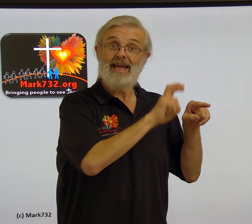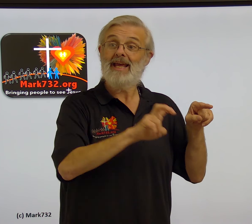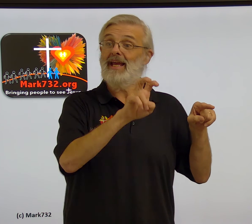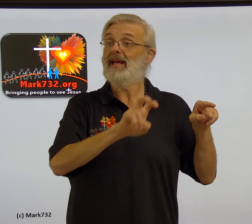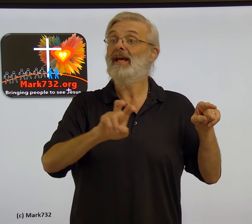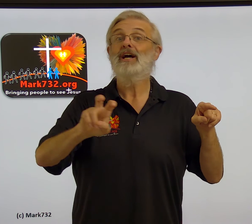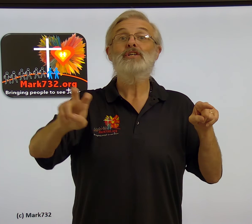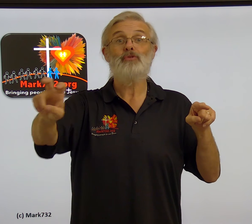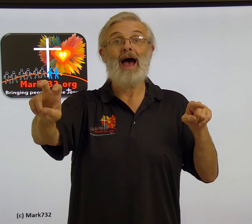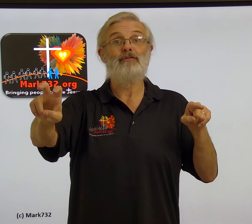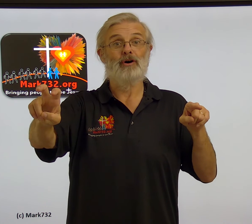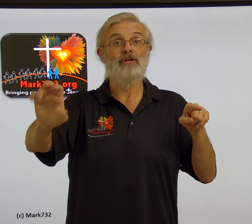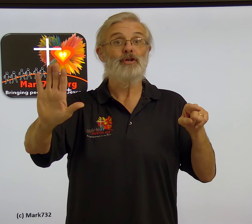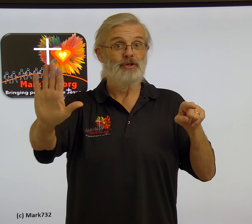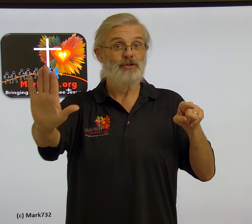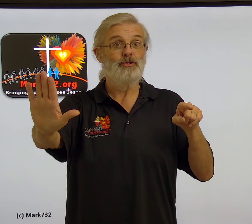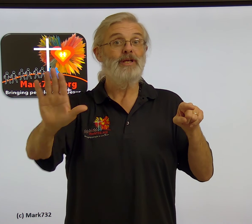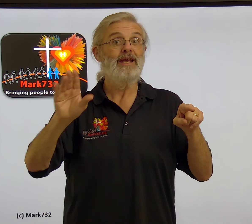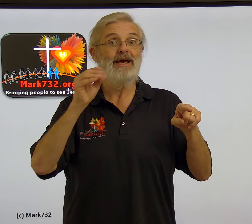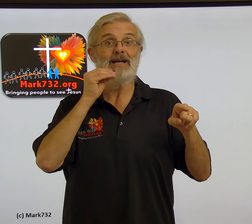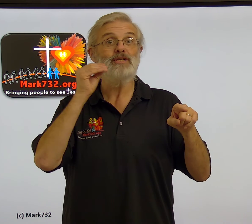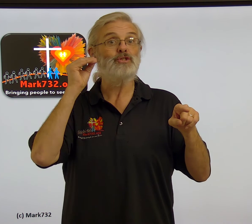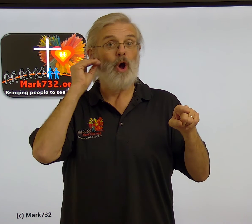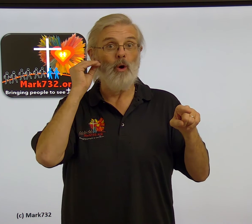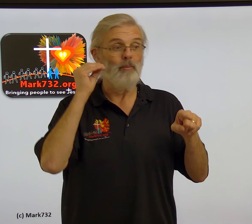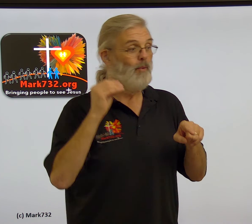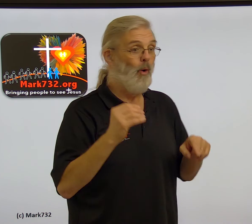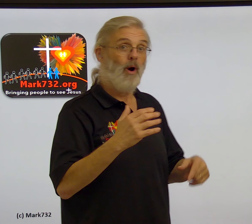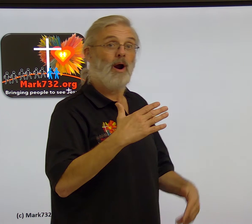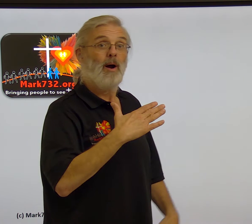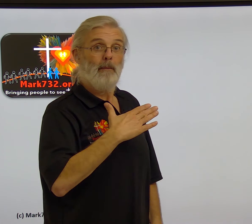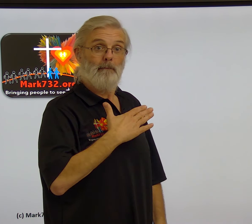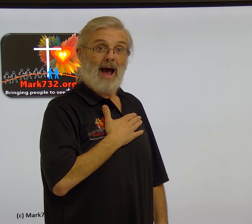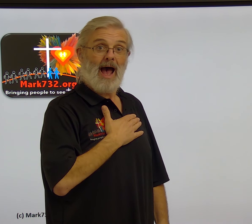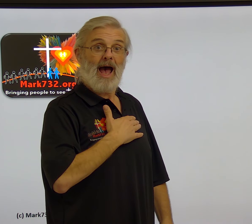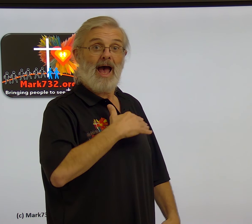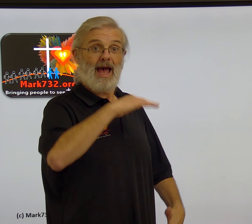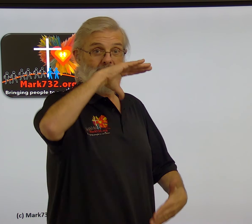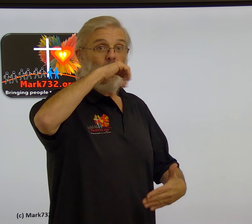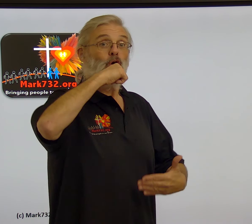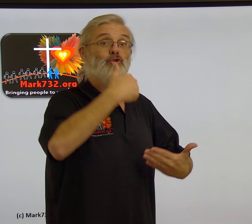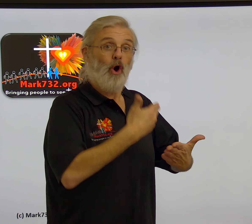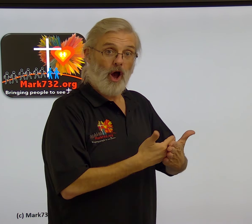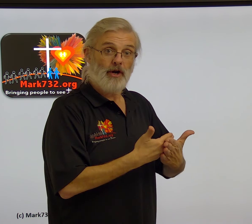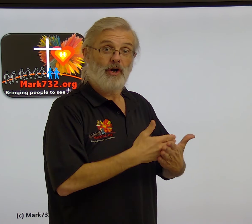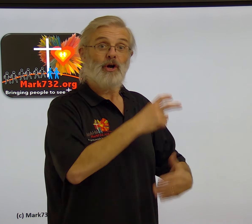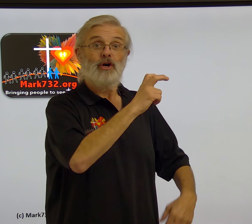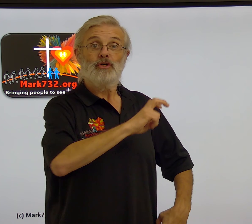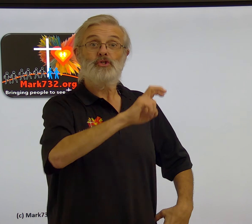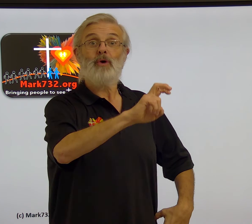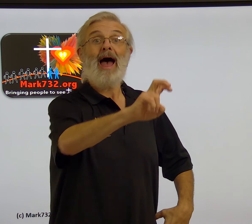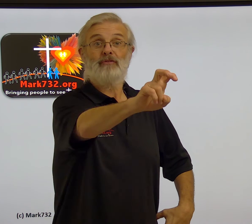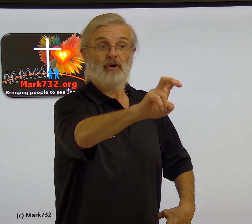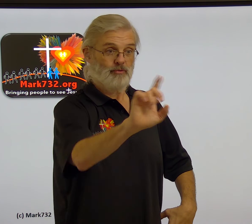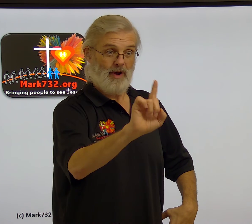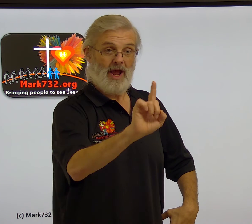traveled to his home. Or my daughter traveled where?